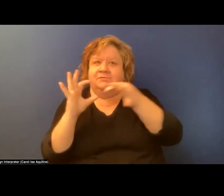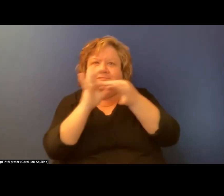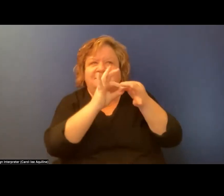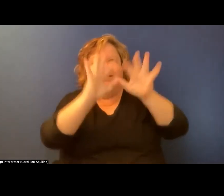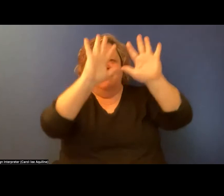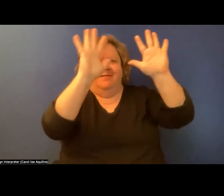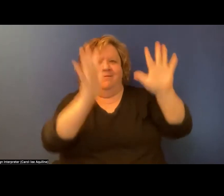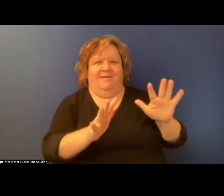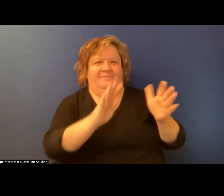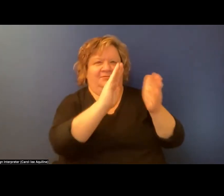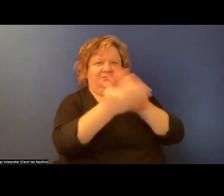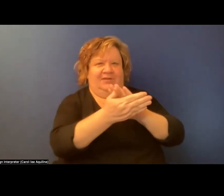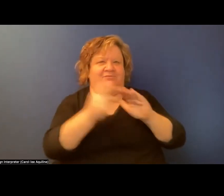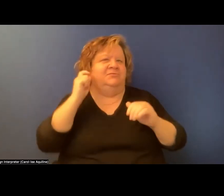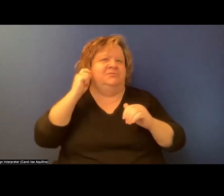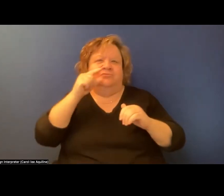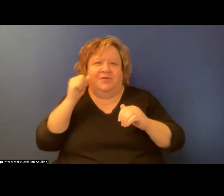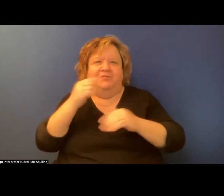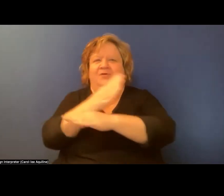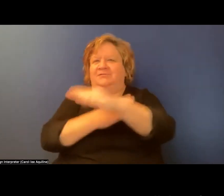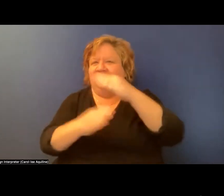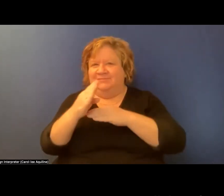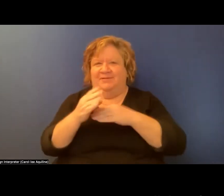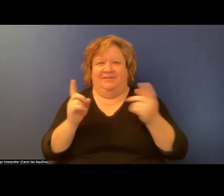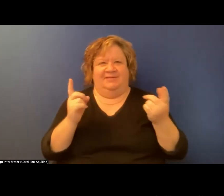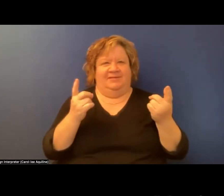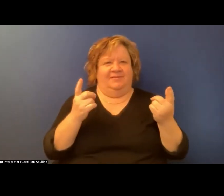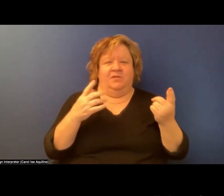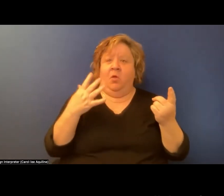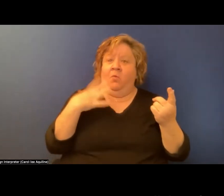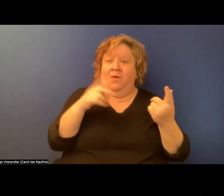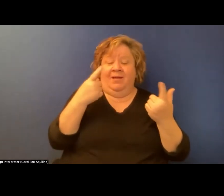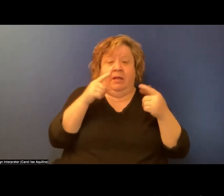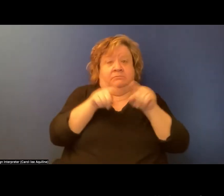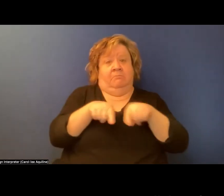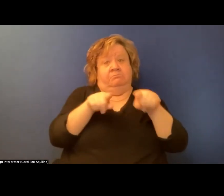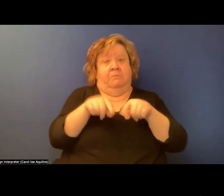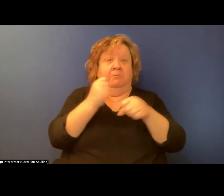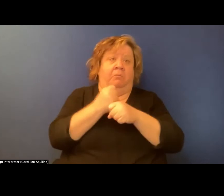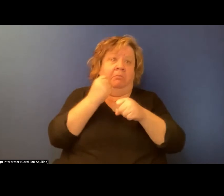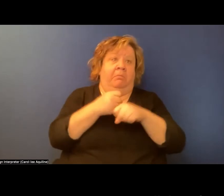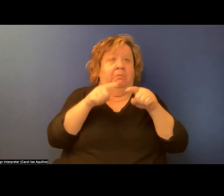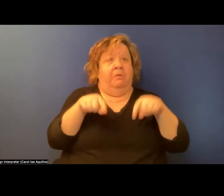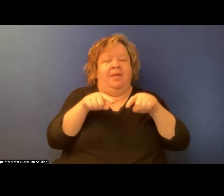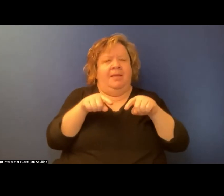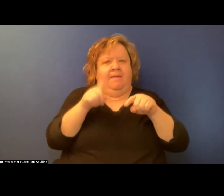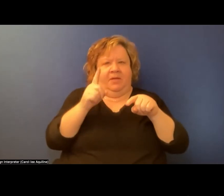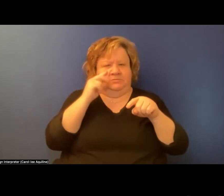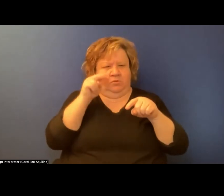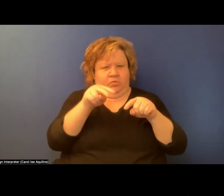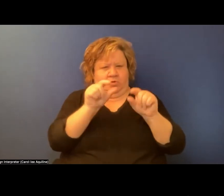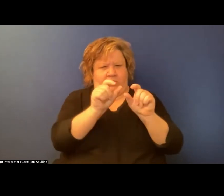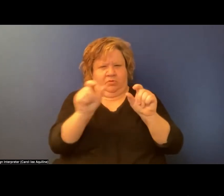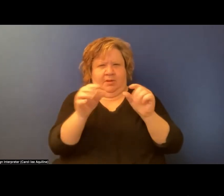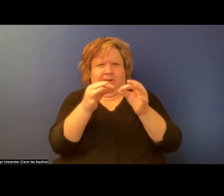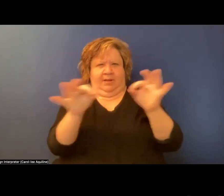conclusions, but not only implications, all their full, equal, effective, and meaningful participation. I